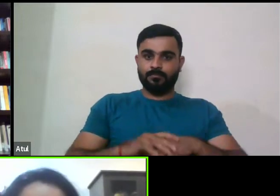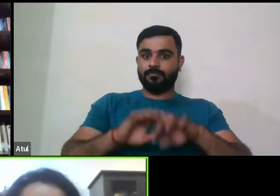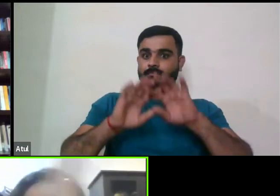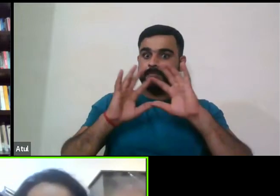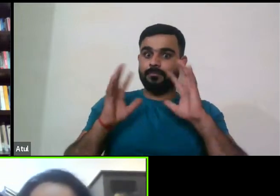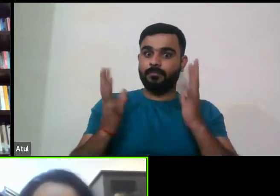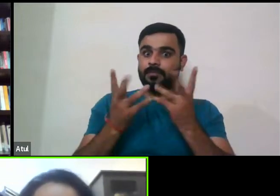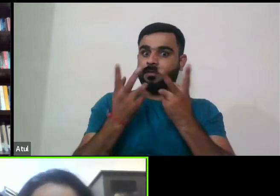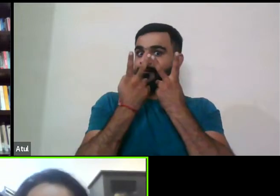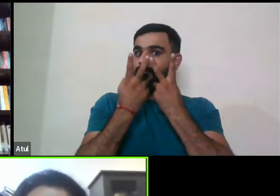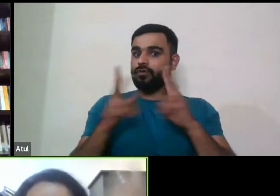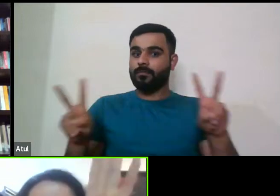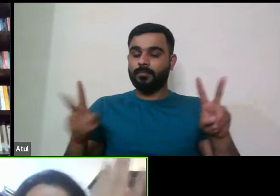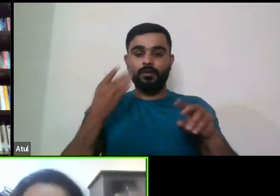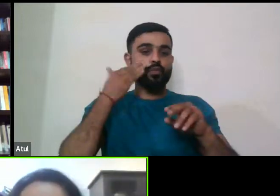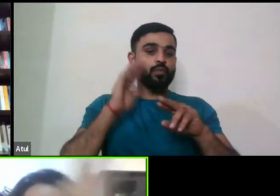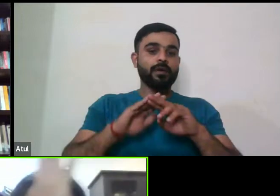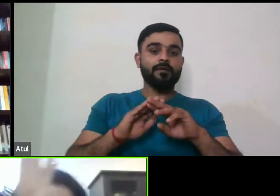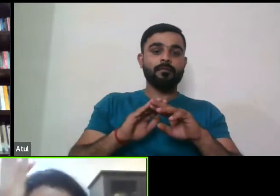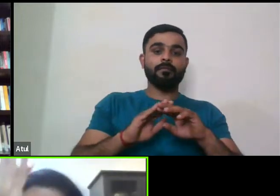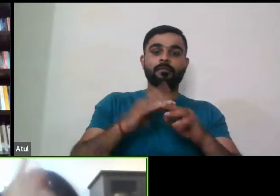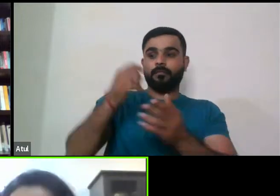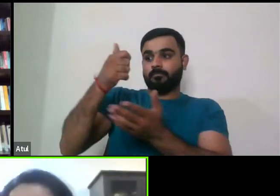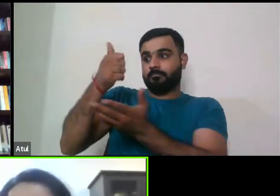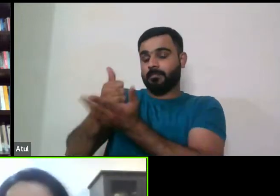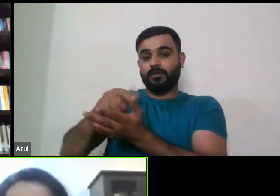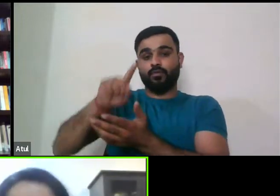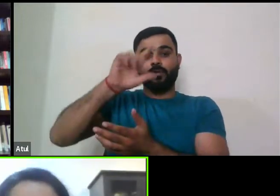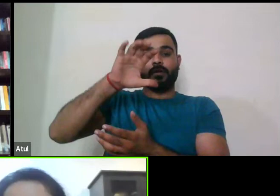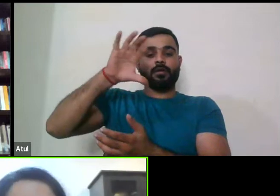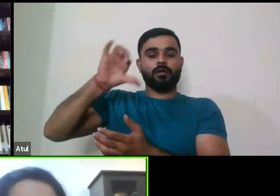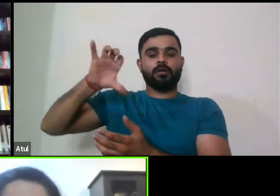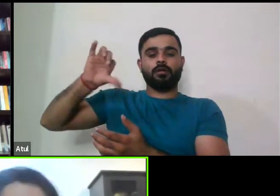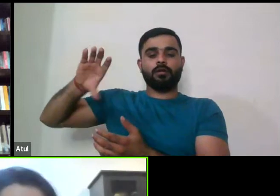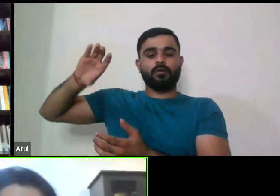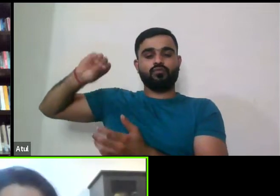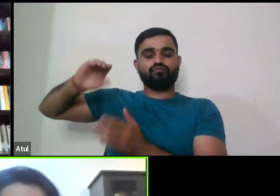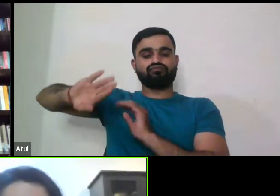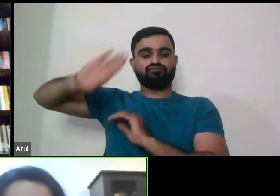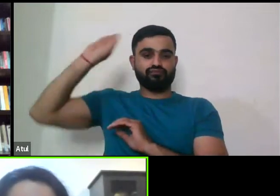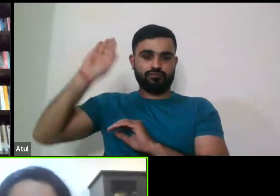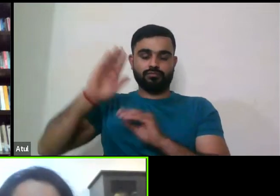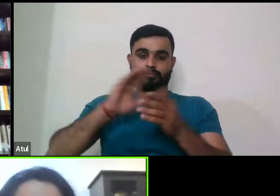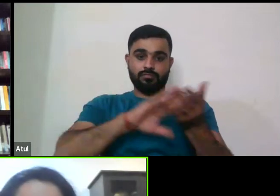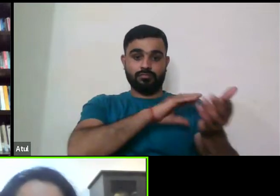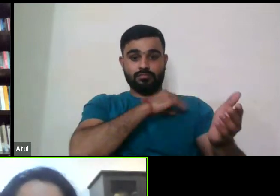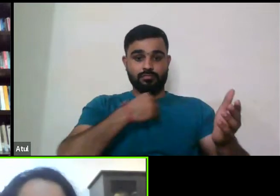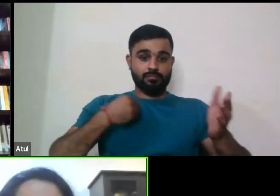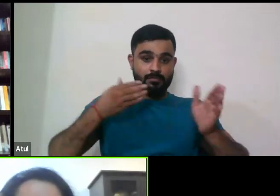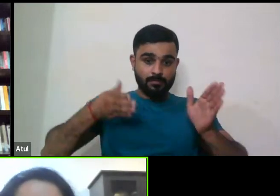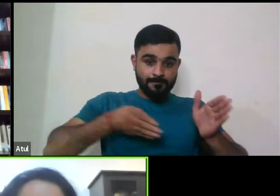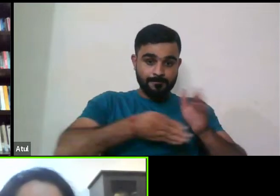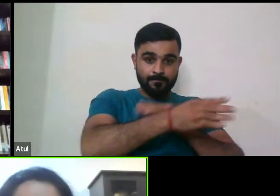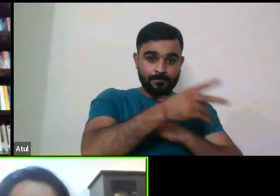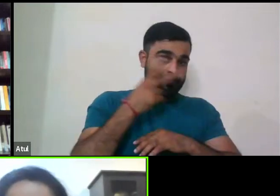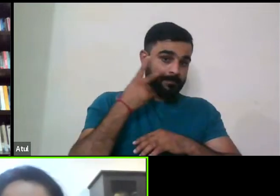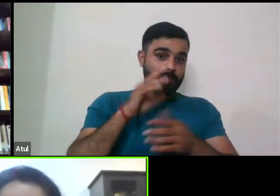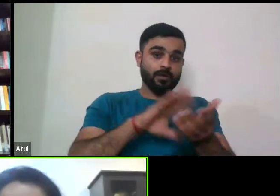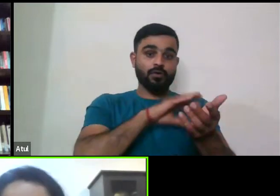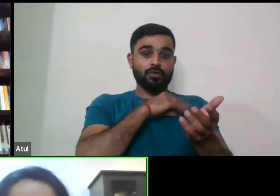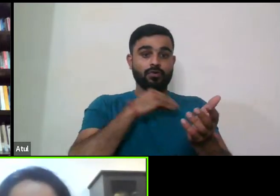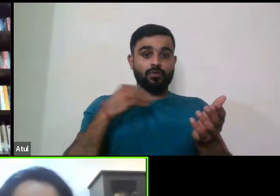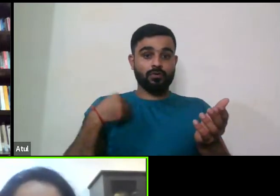of a difference when you compare it with banks in 1990s. You enter a hospital today, a